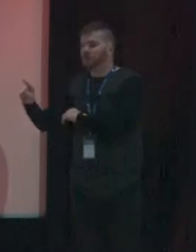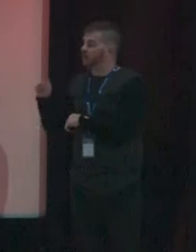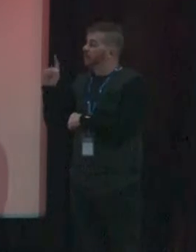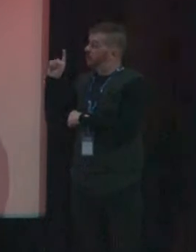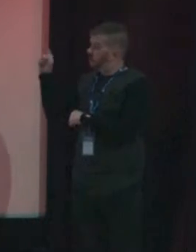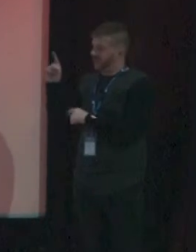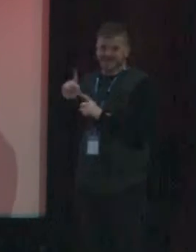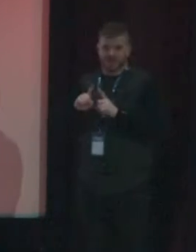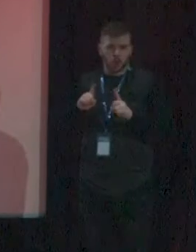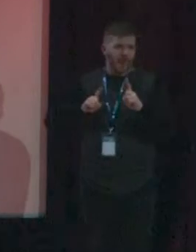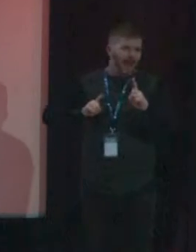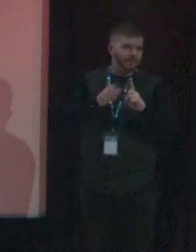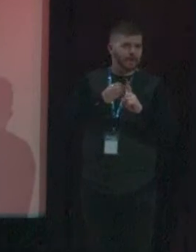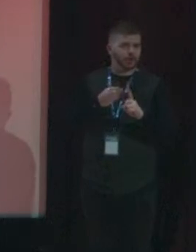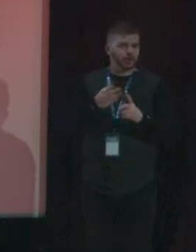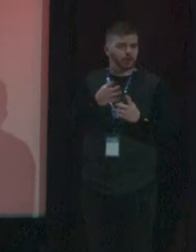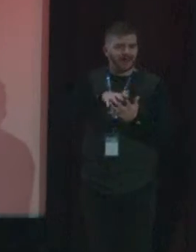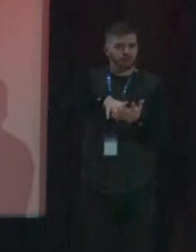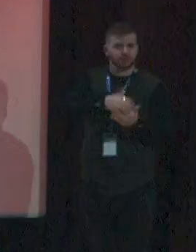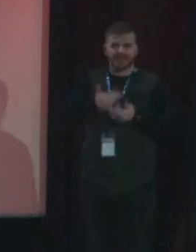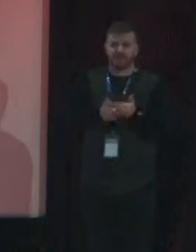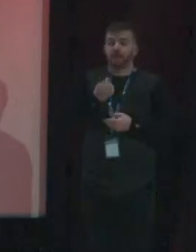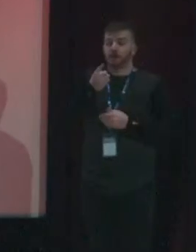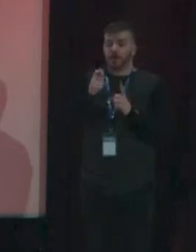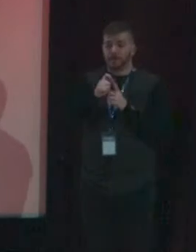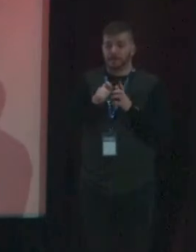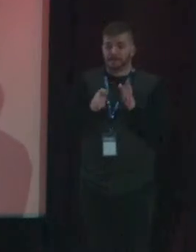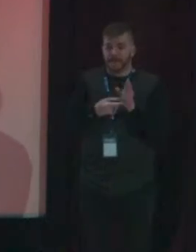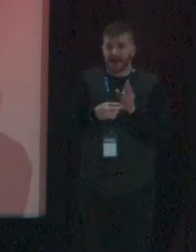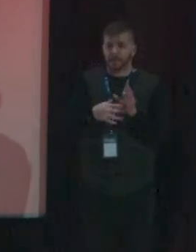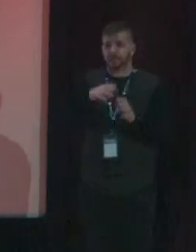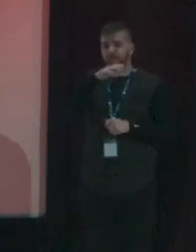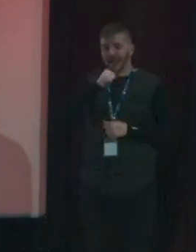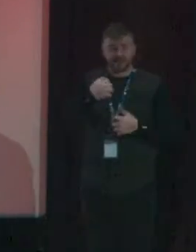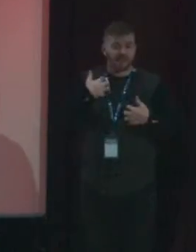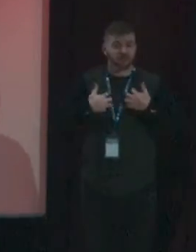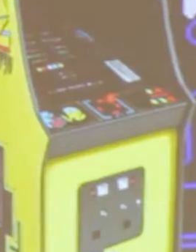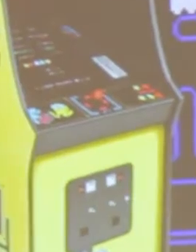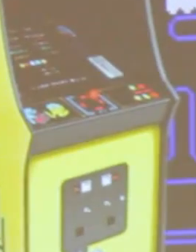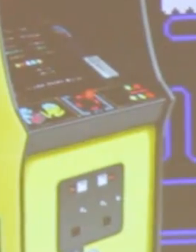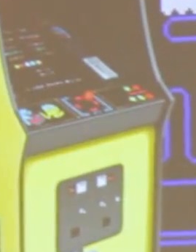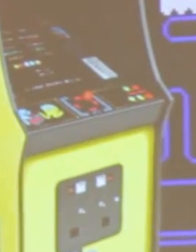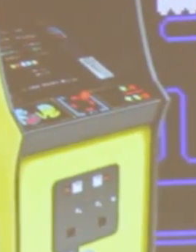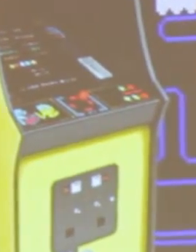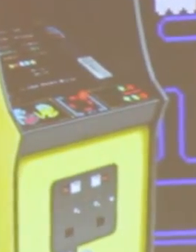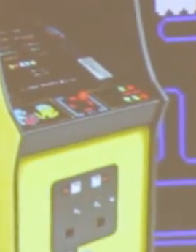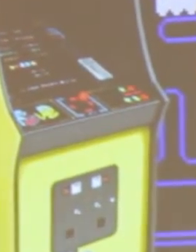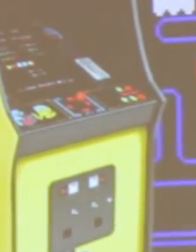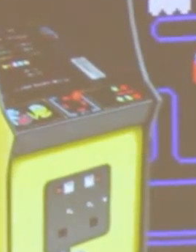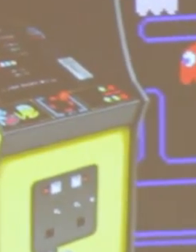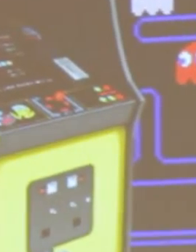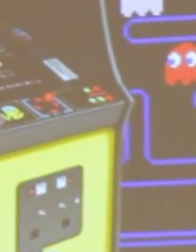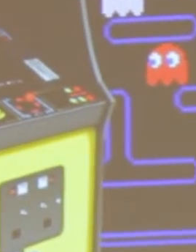particularly ambitious pieces of narrative, but what makes Pac-Man a really interesting example for game narrative is its